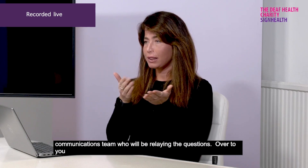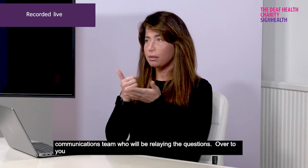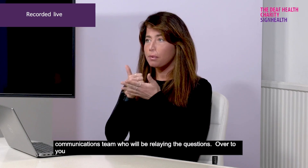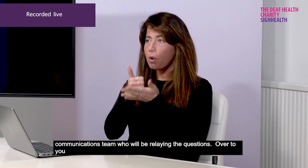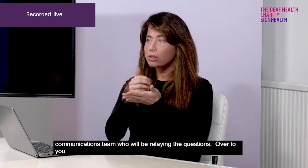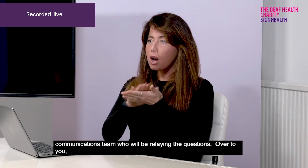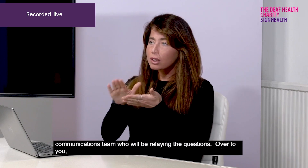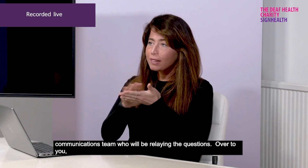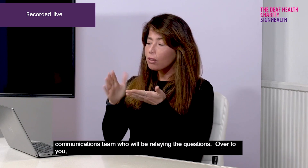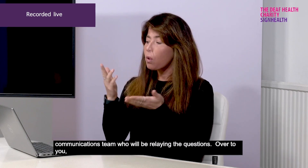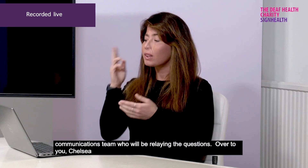over to you, Chelsea.